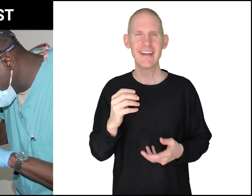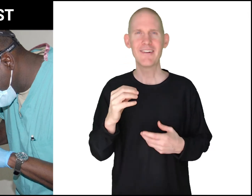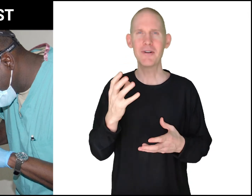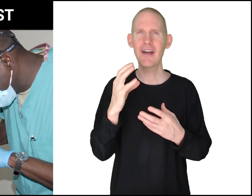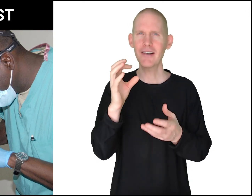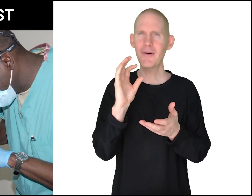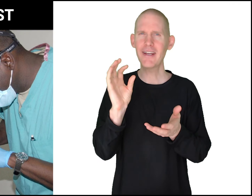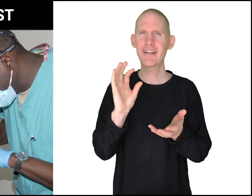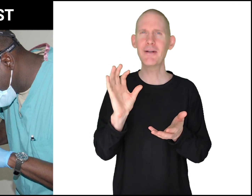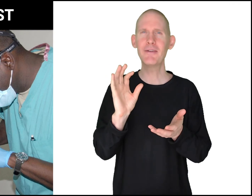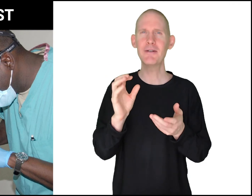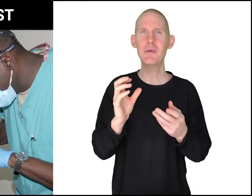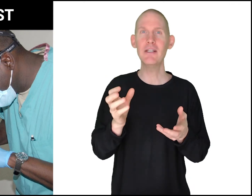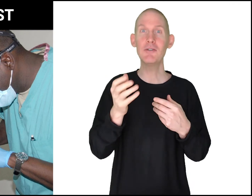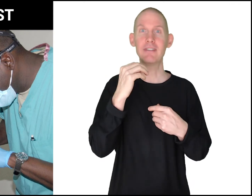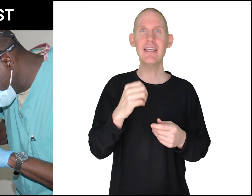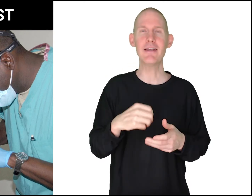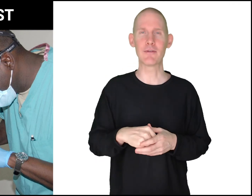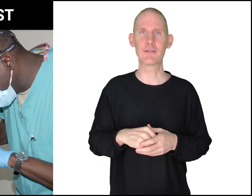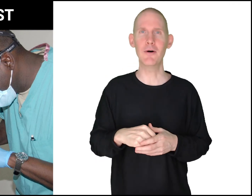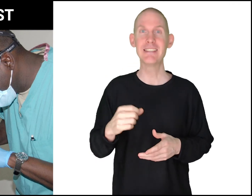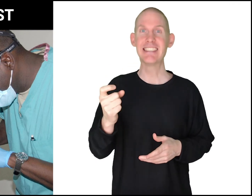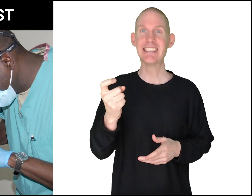we're not quite clear that you mean your teeth. So, all